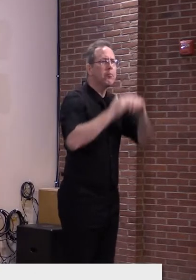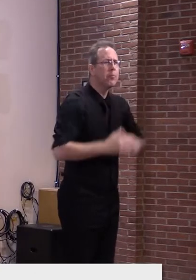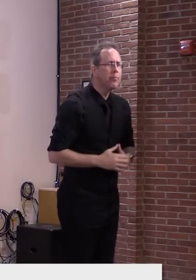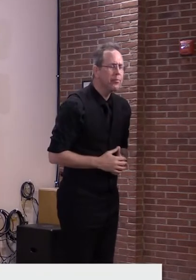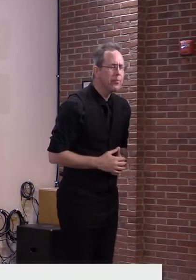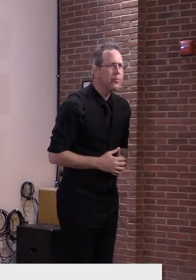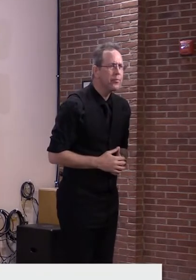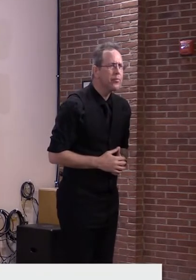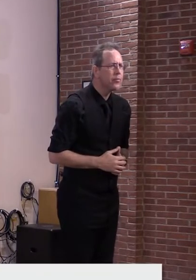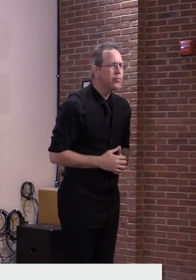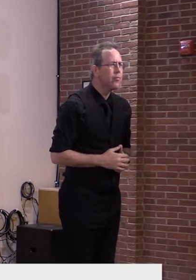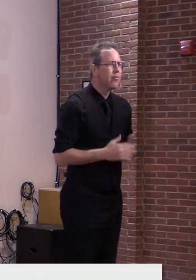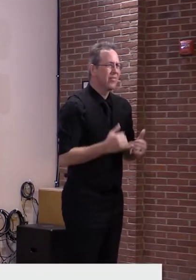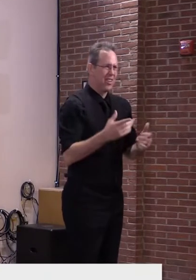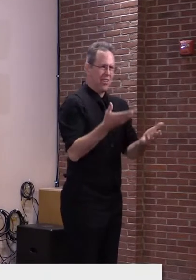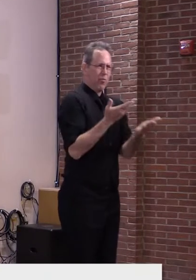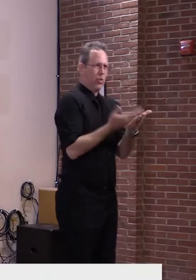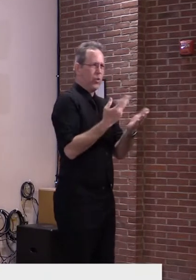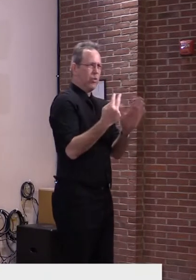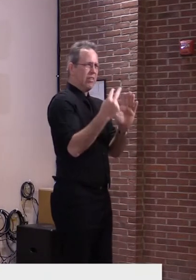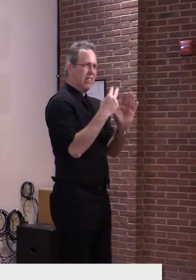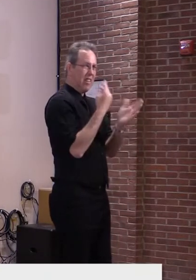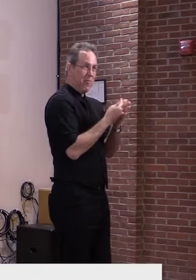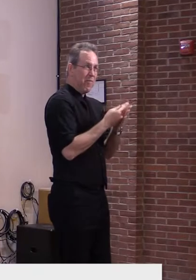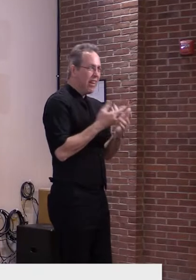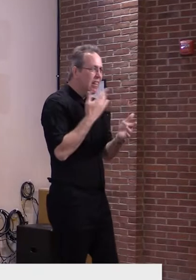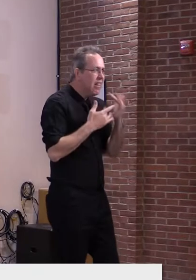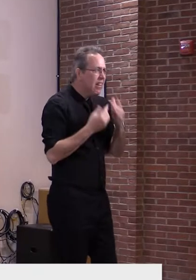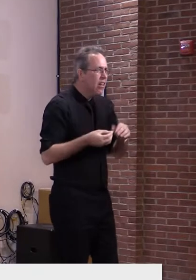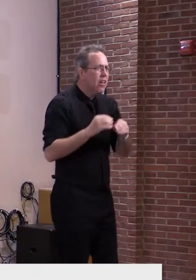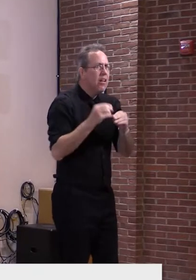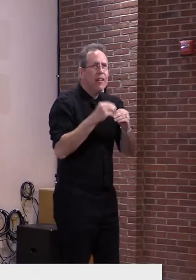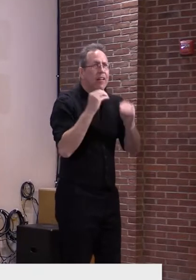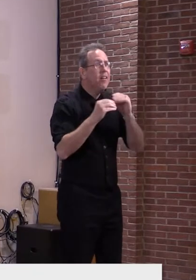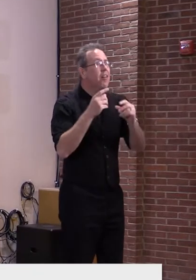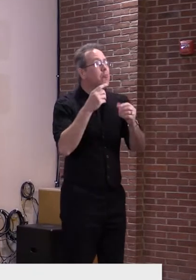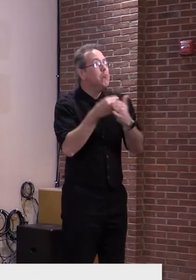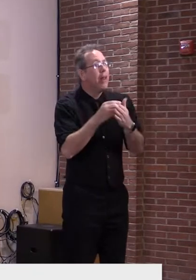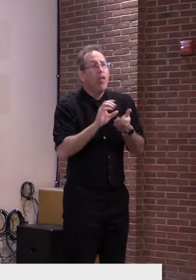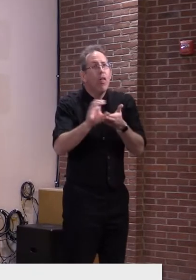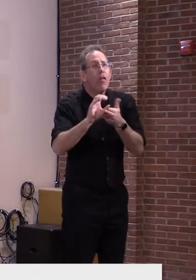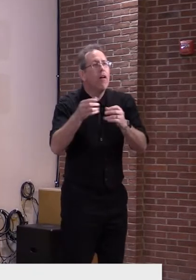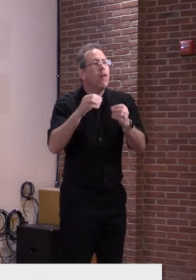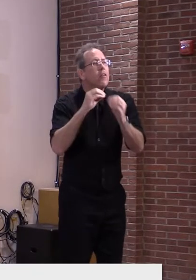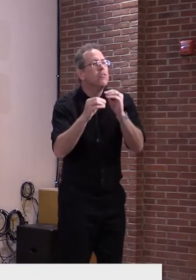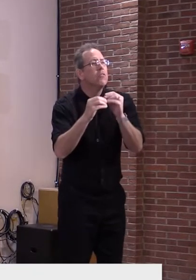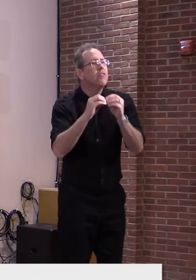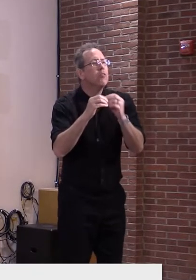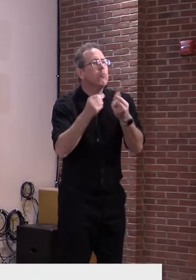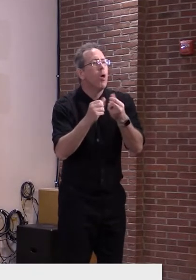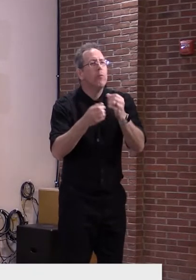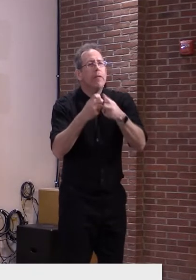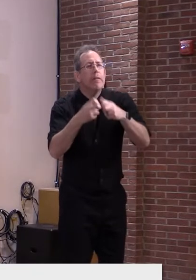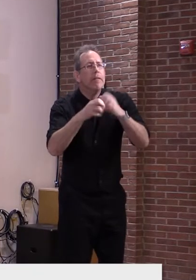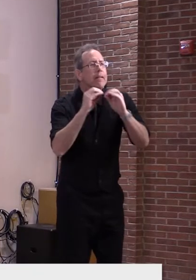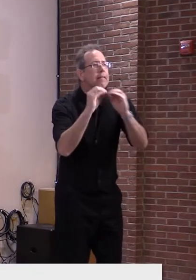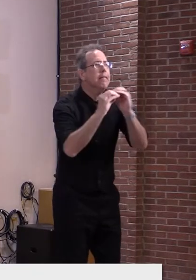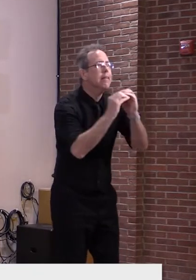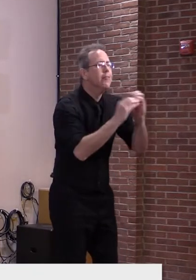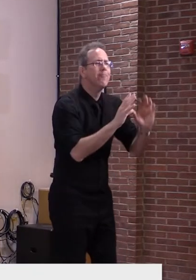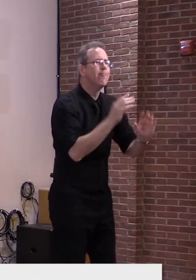a short-term solution, and we'll be back in a few years with the same issues. Now, I know it's